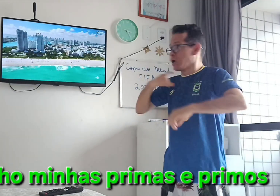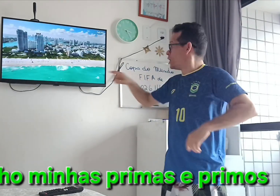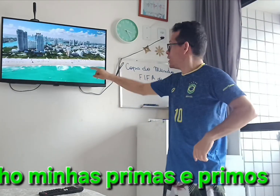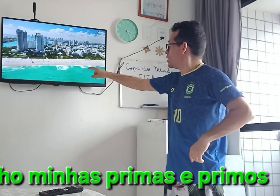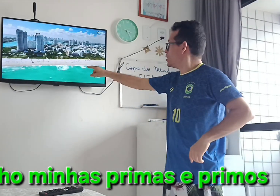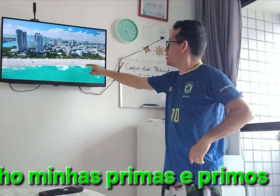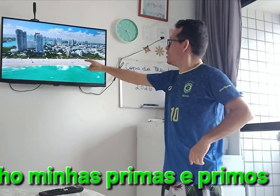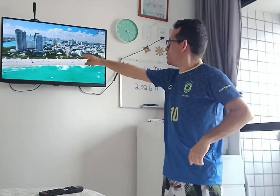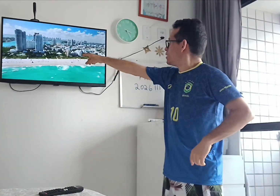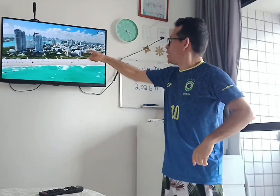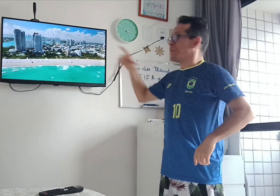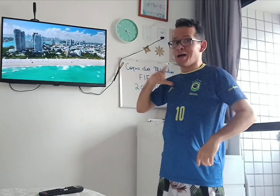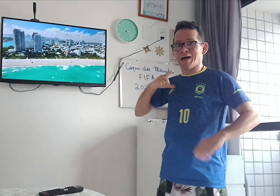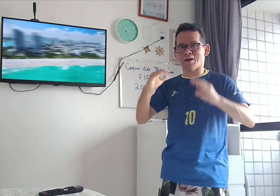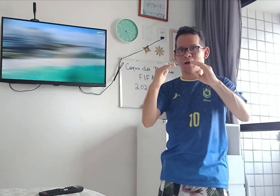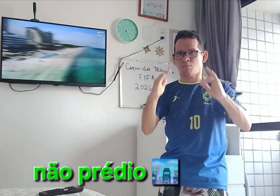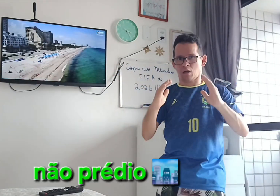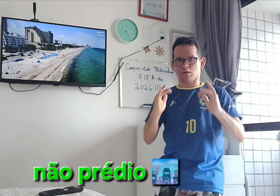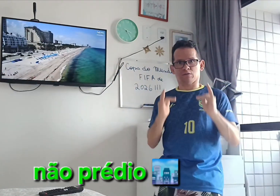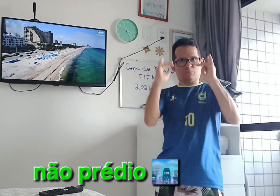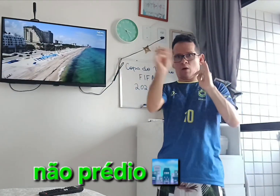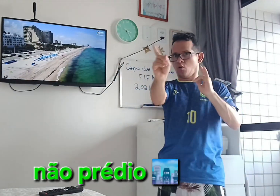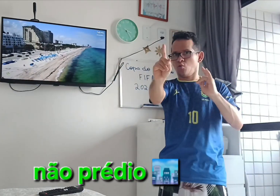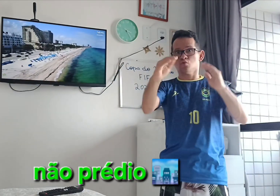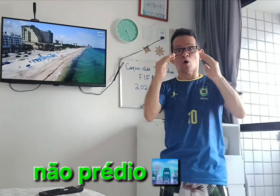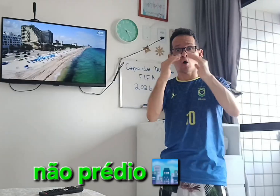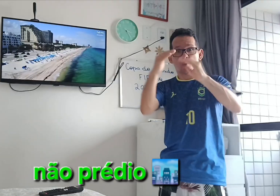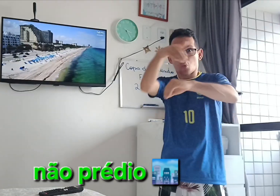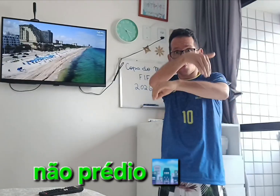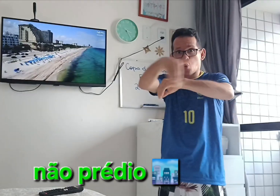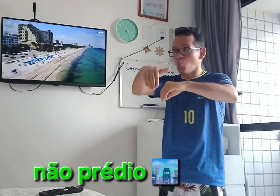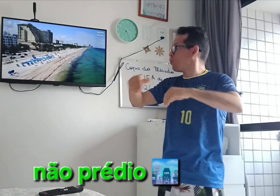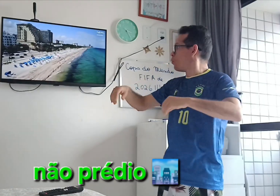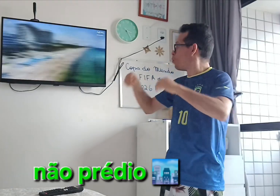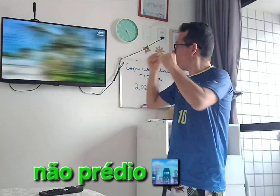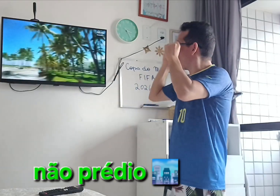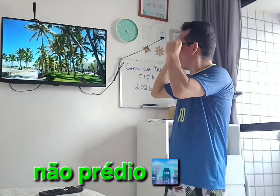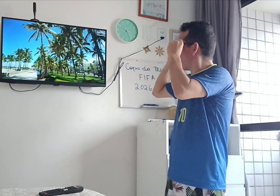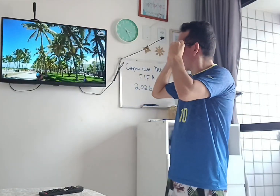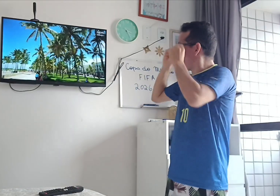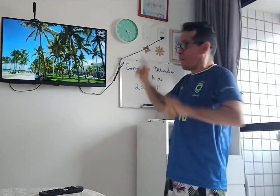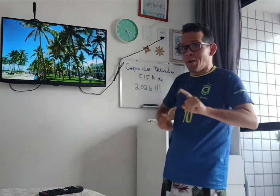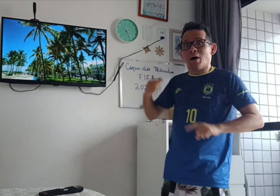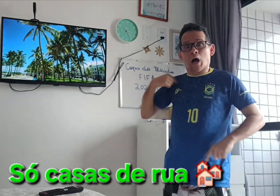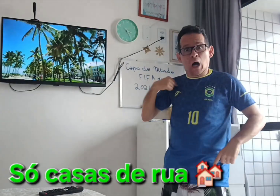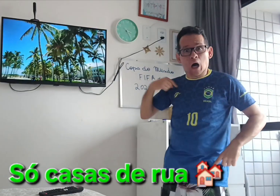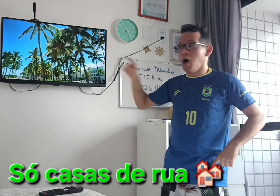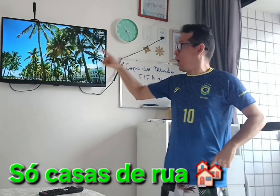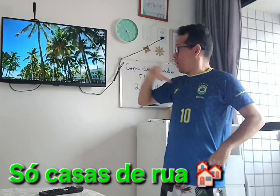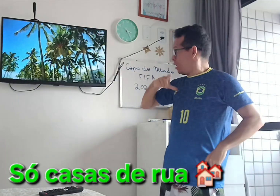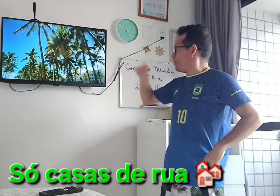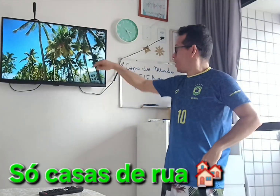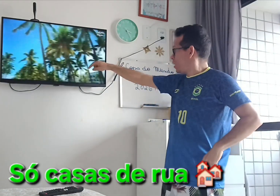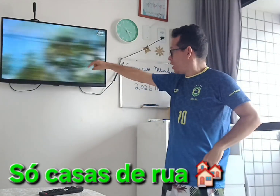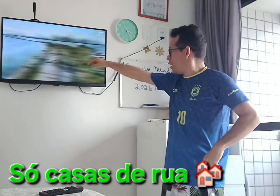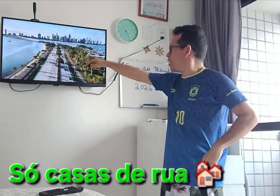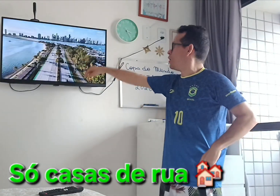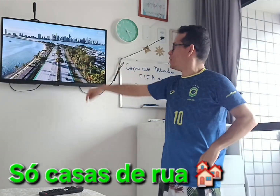most recognizable U.S. cities, a coastal metropolis of palm trees, beaches, and a humid tropical climate where sport mixes naturally